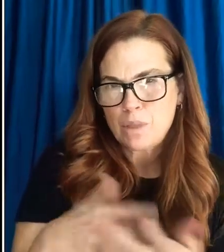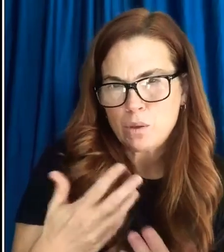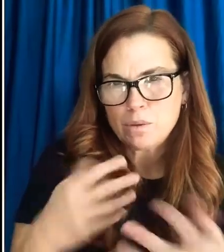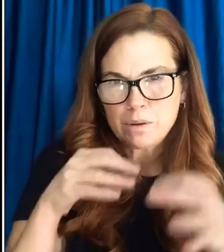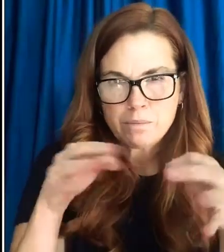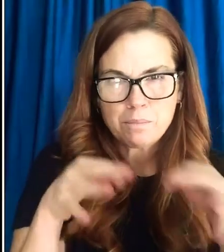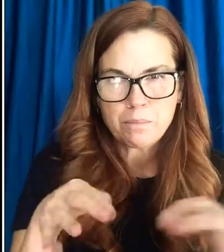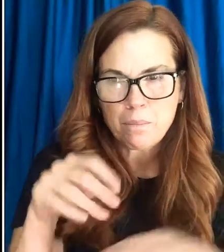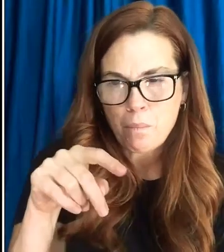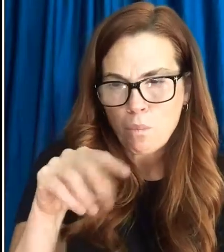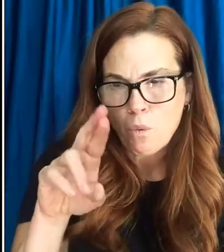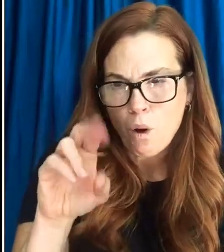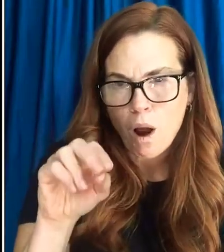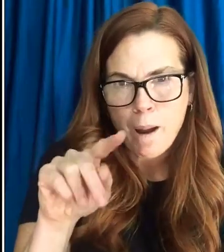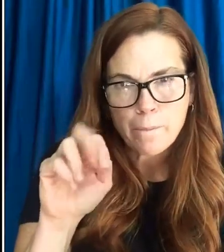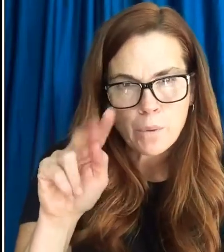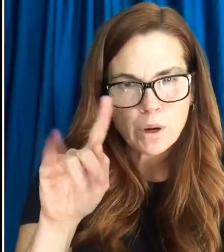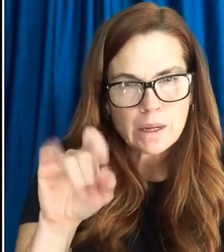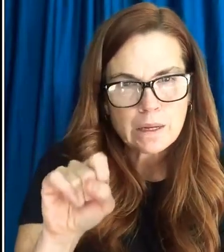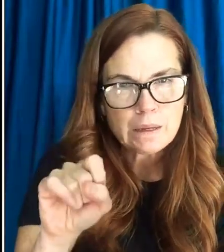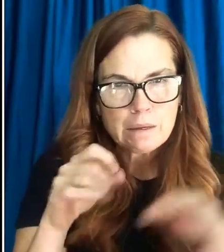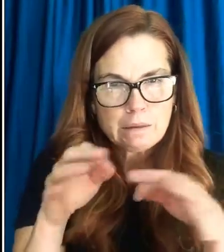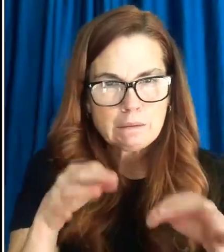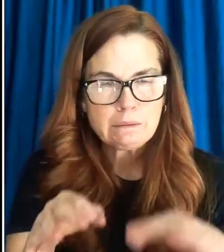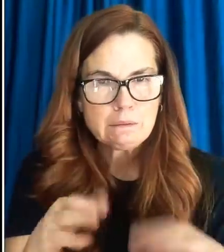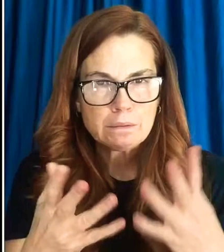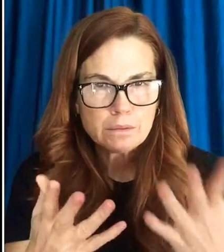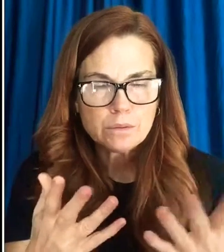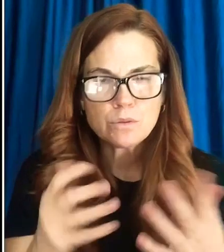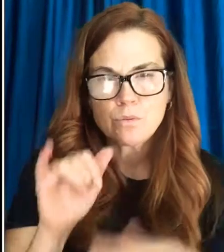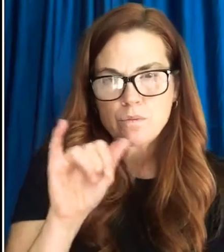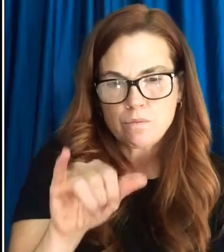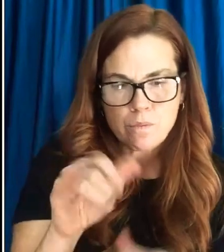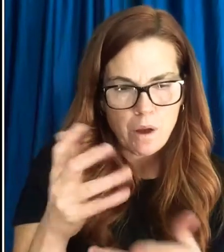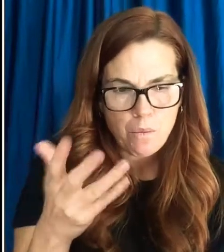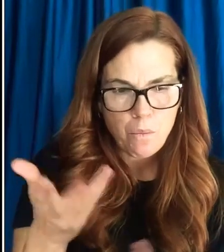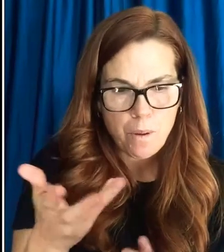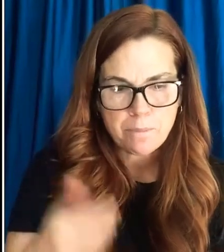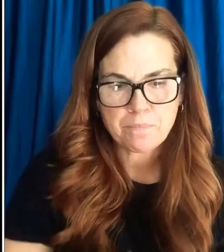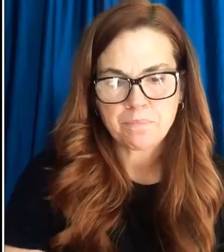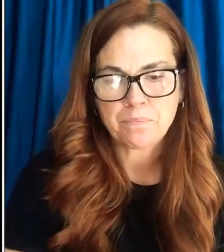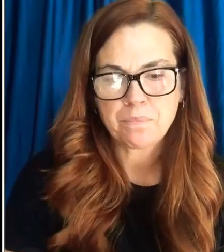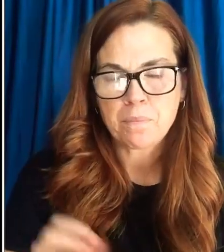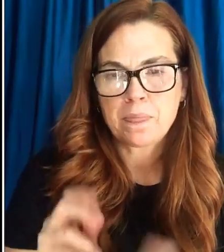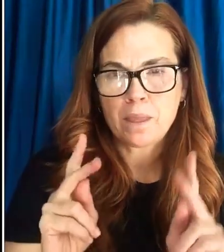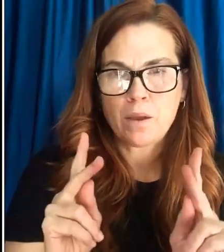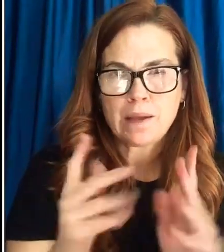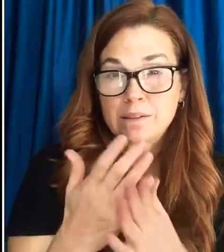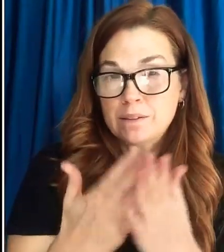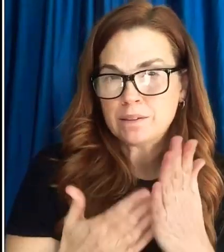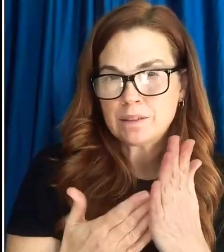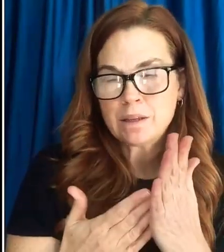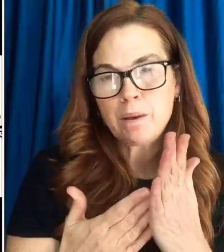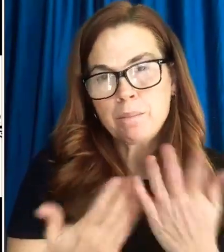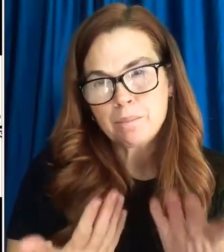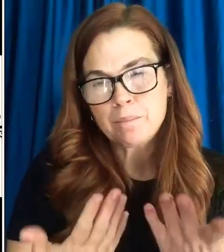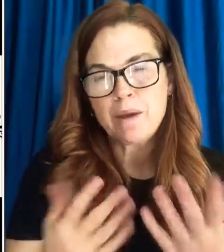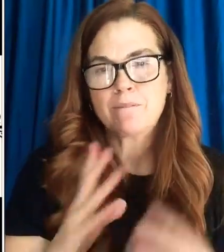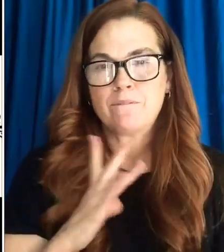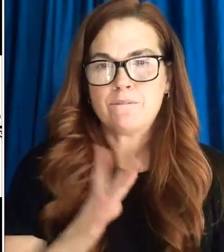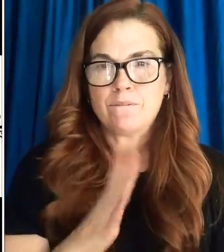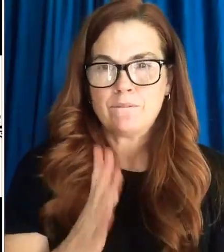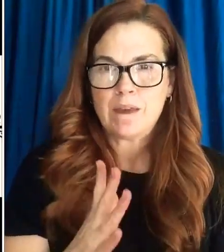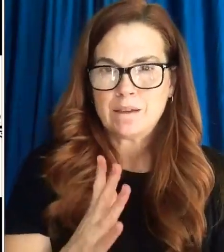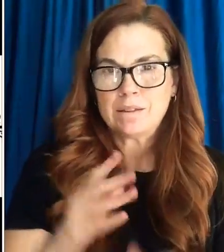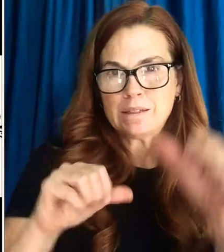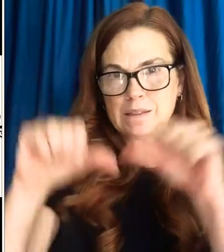these mysterious properties that they share? Let's start with metals. Some of these properties will have really fancy